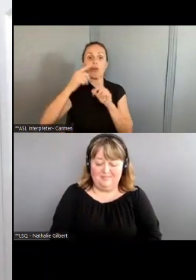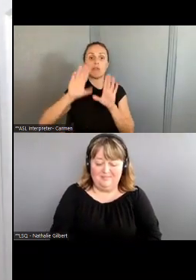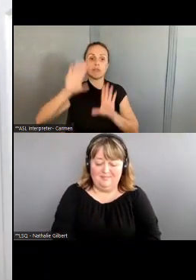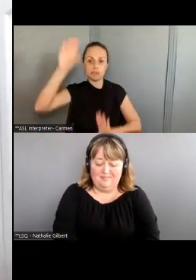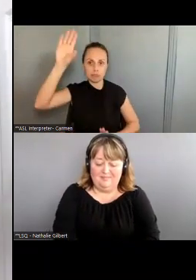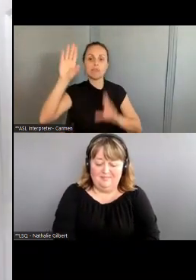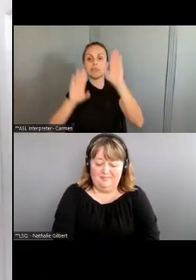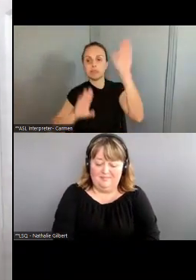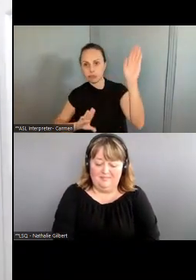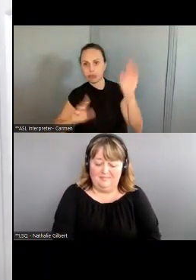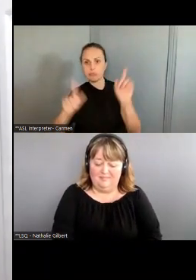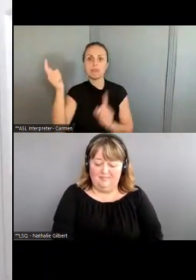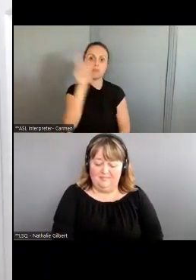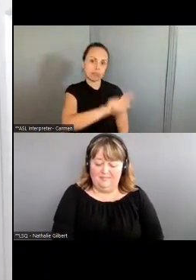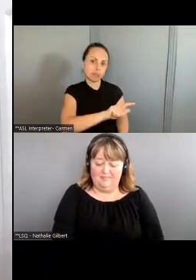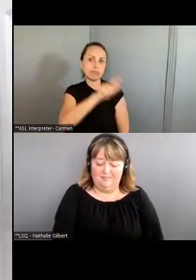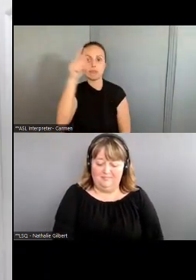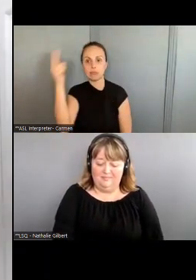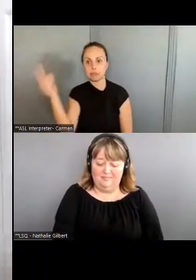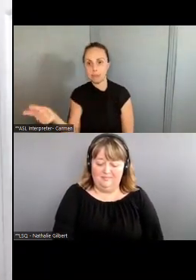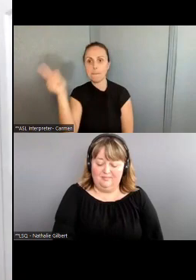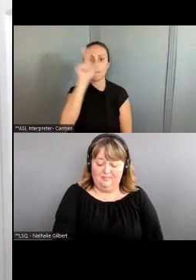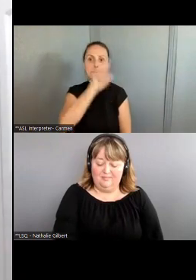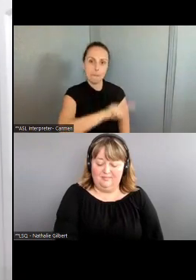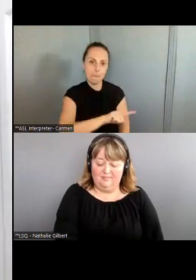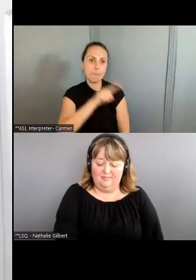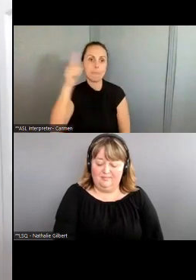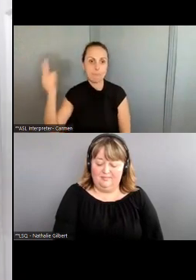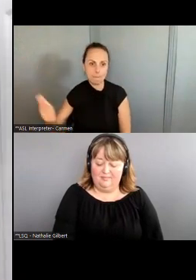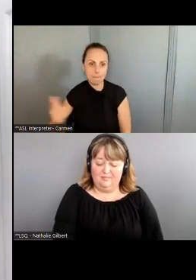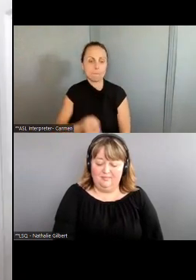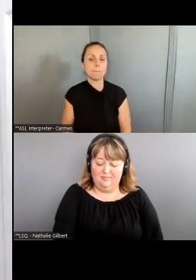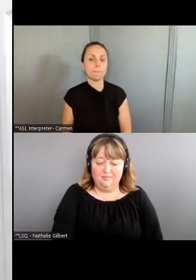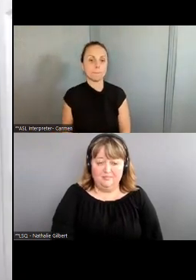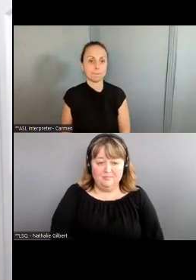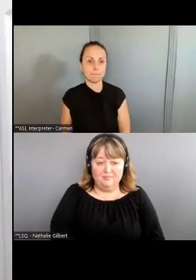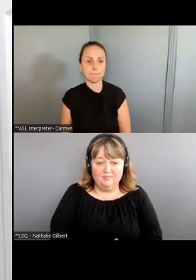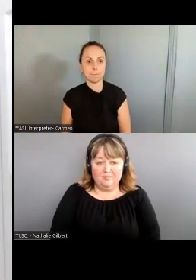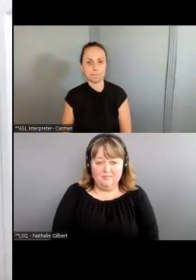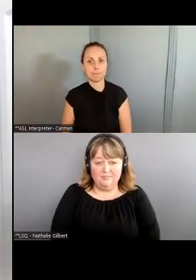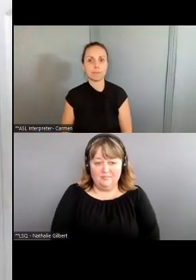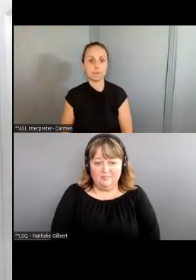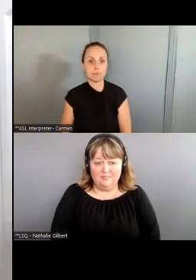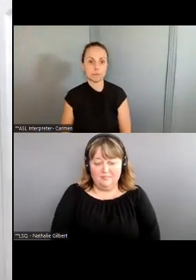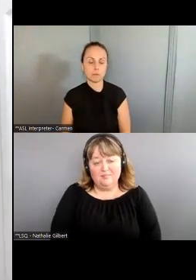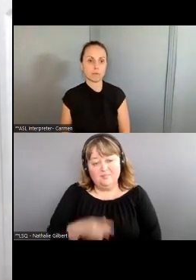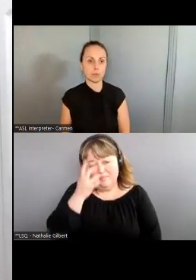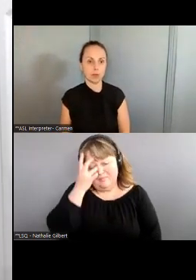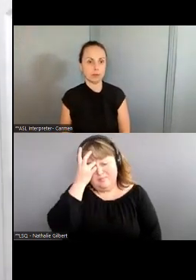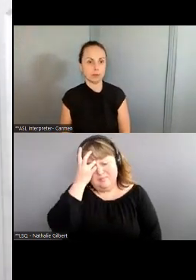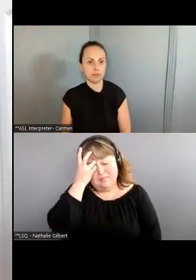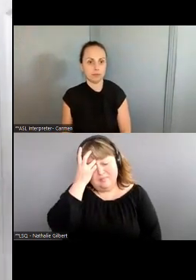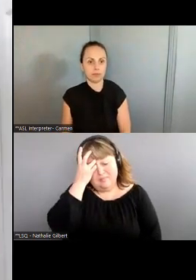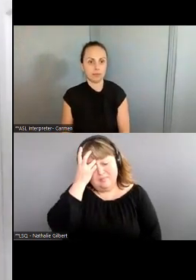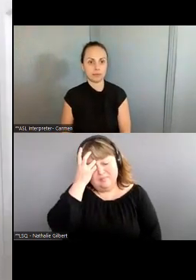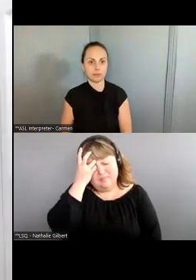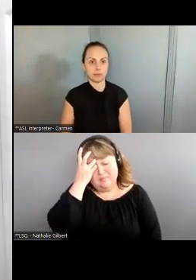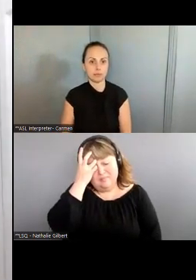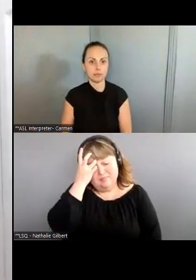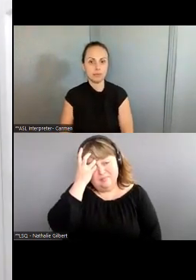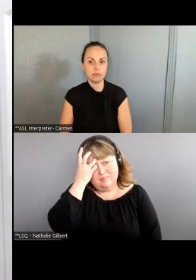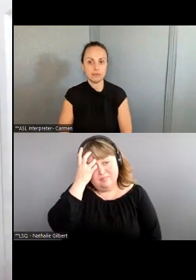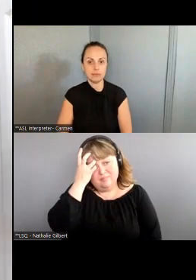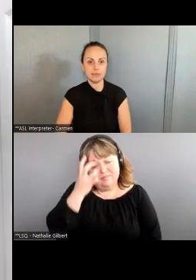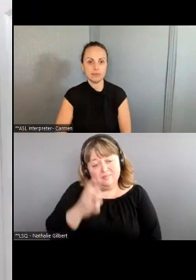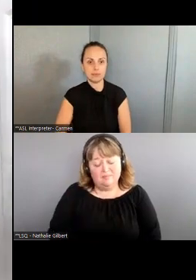up. We're gonna lift one arm up in the air and we'll lift the other one up. One arm at a time.